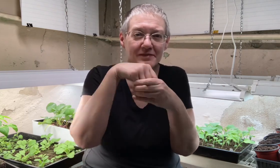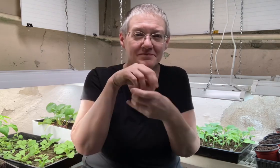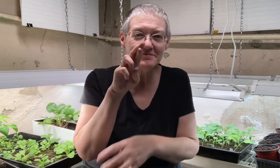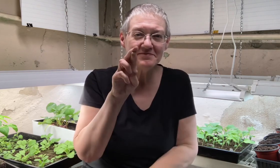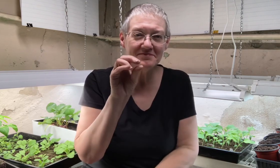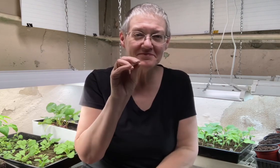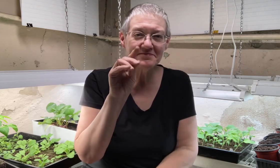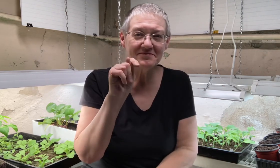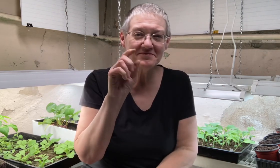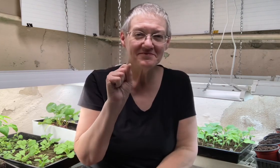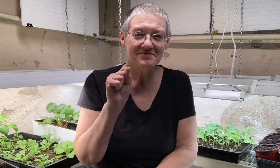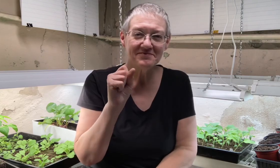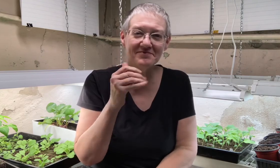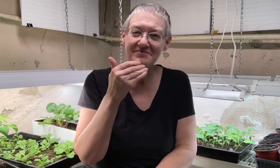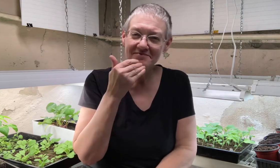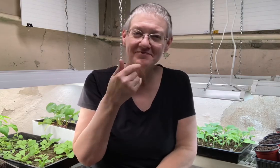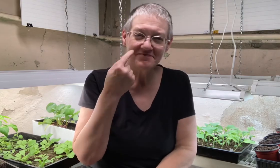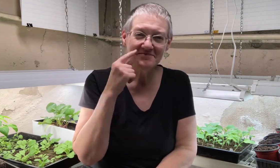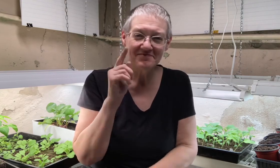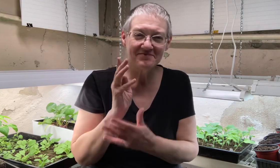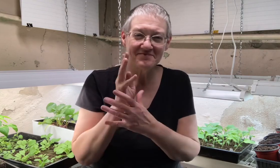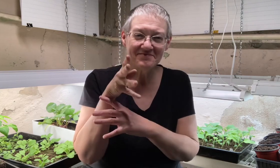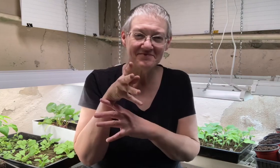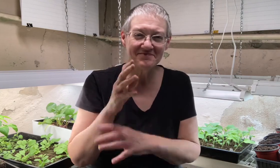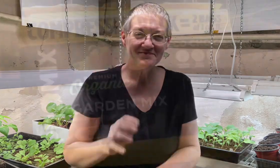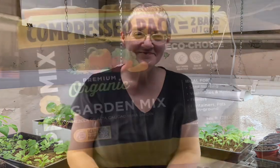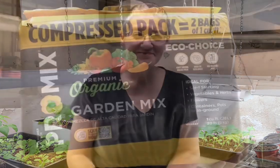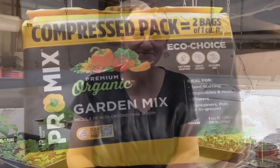a strong, healthy plant.